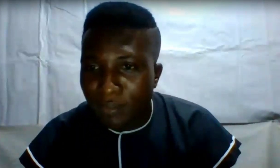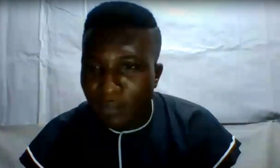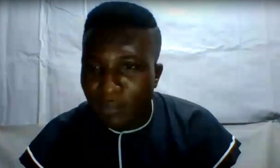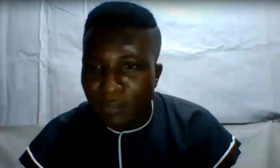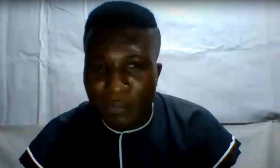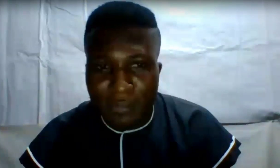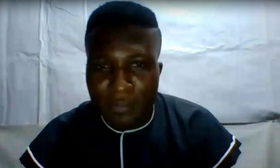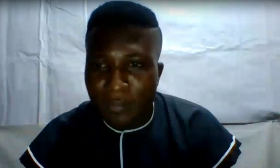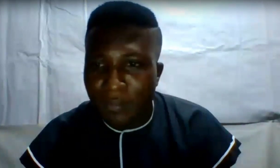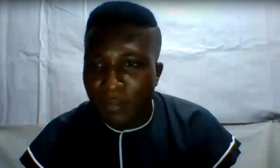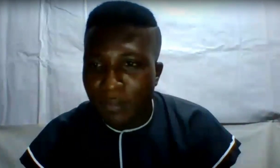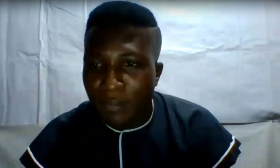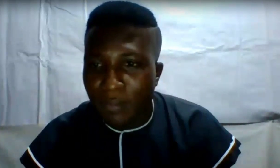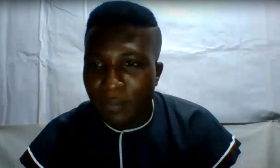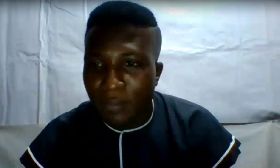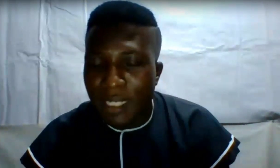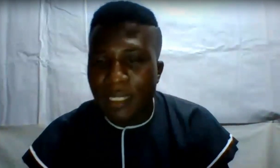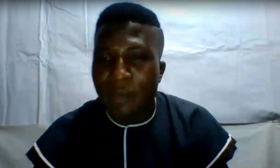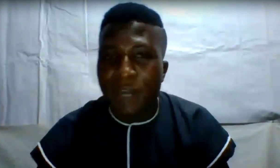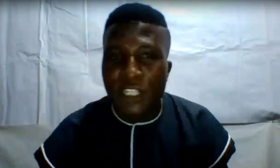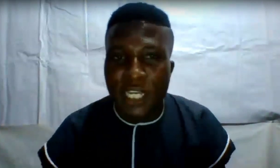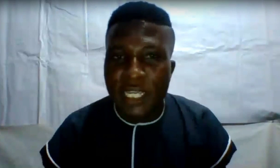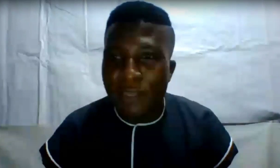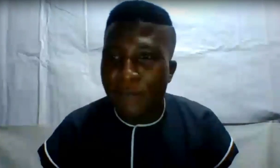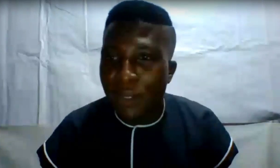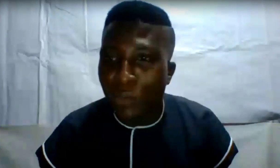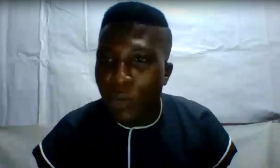Let's have Ajayi Ifeoluwa.